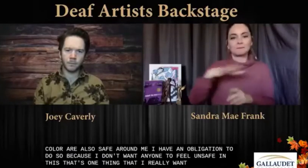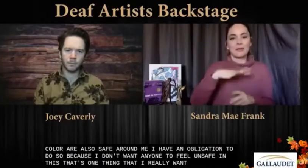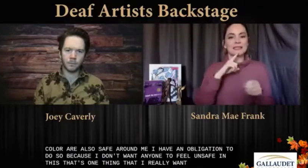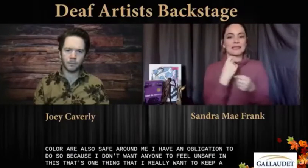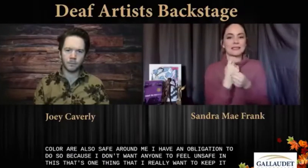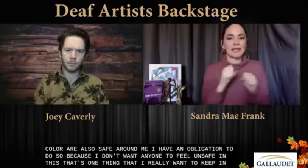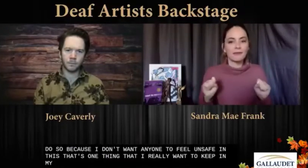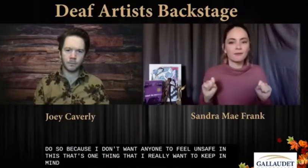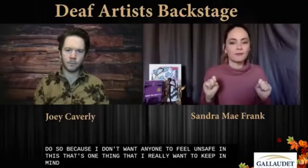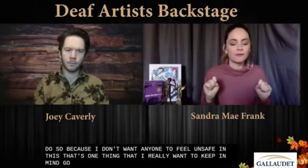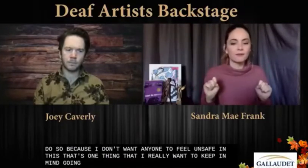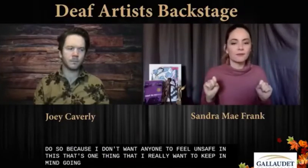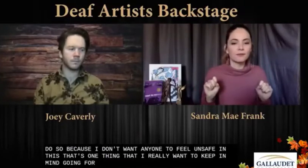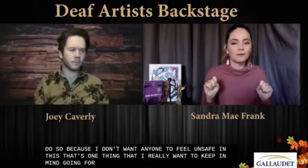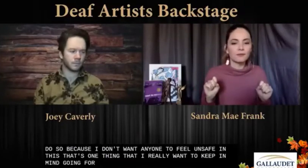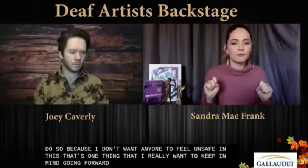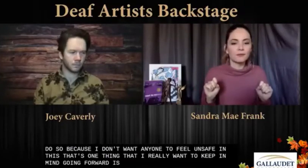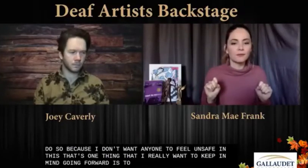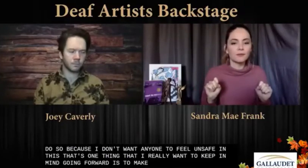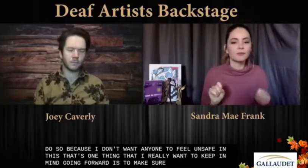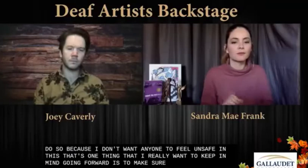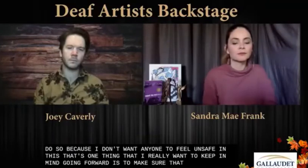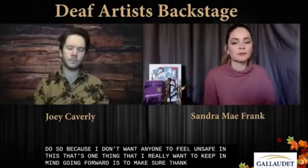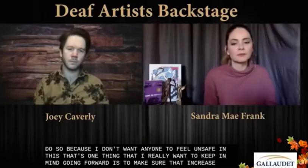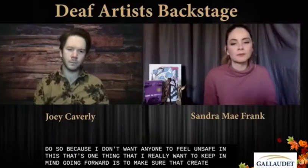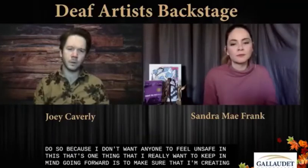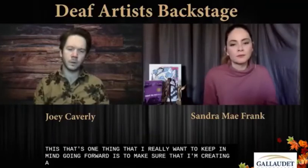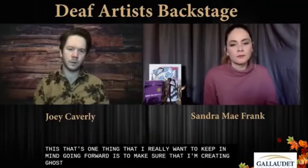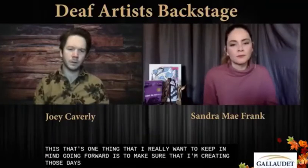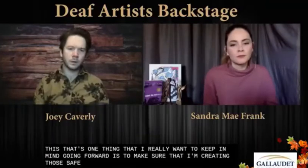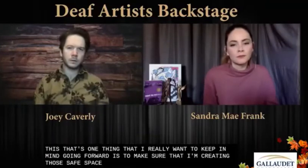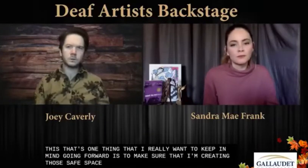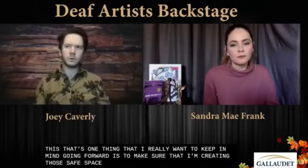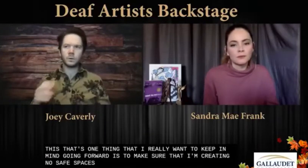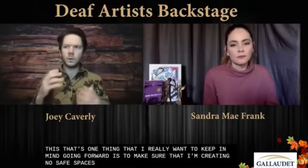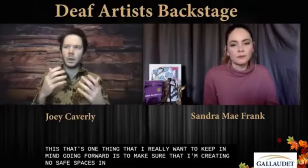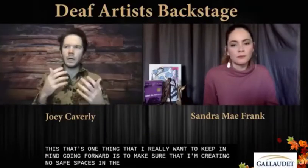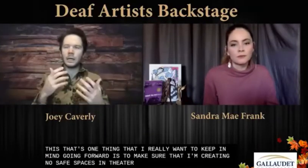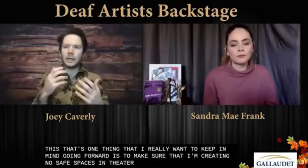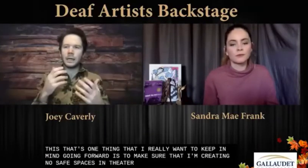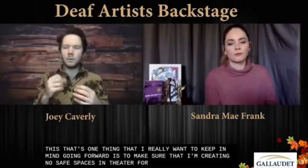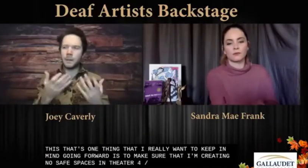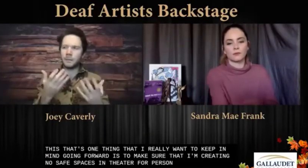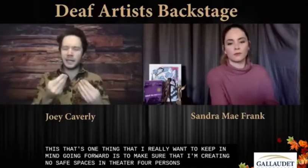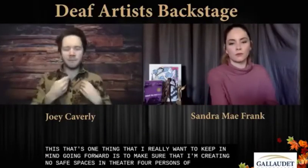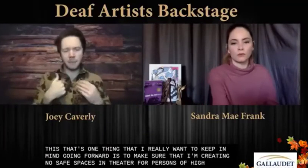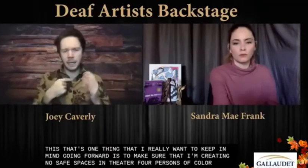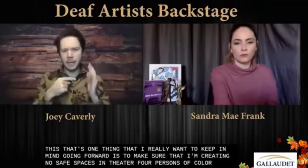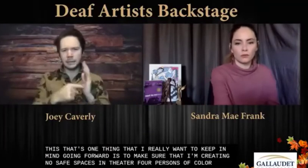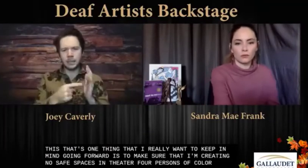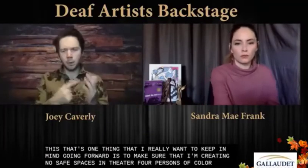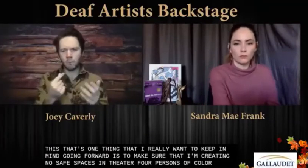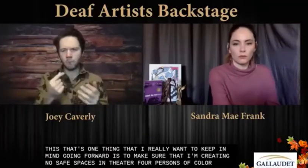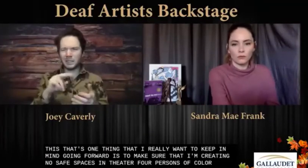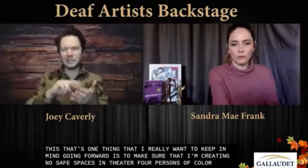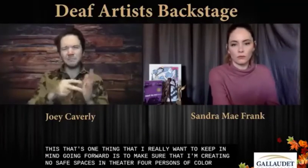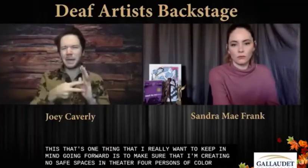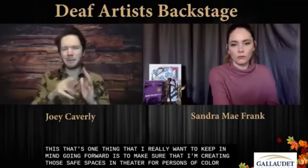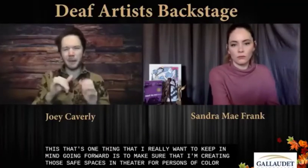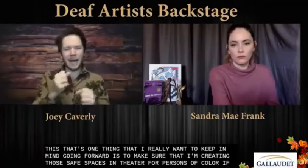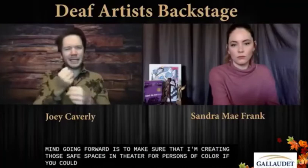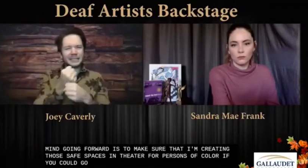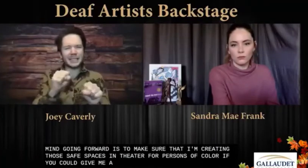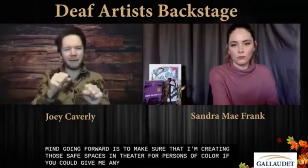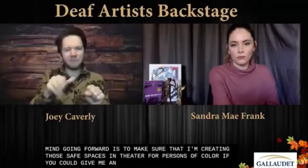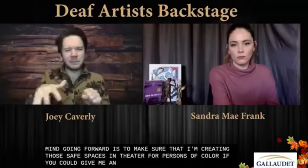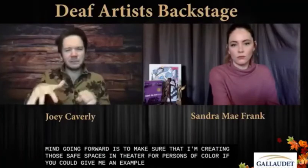to keep in mind going forward is to make sure that I'm creating those safe spaces in theater for persons of color if you